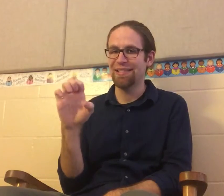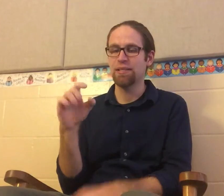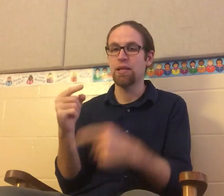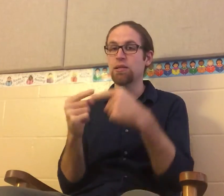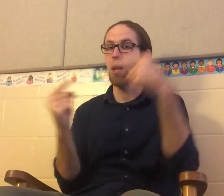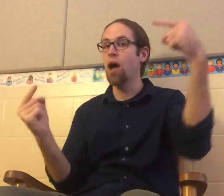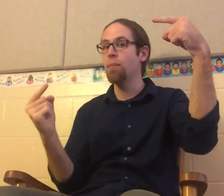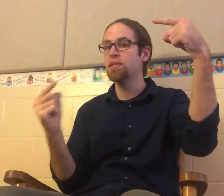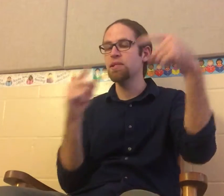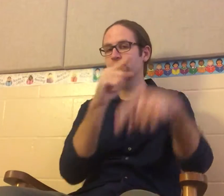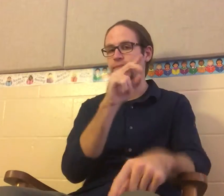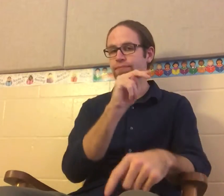northern hemisphere.